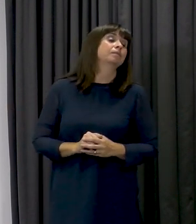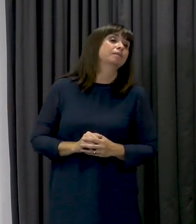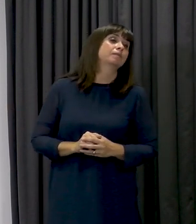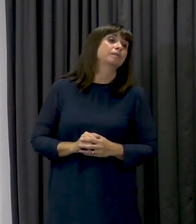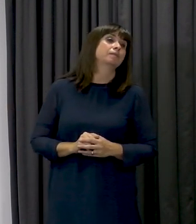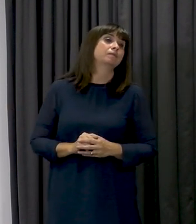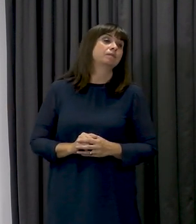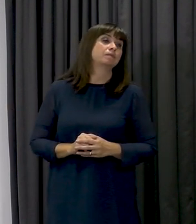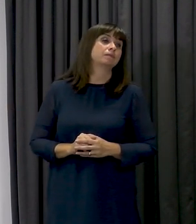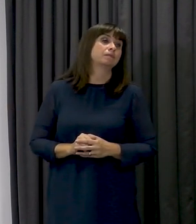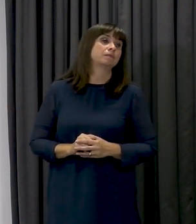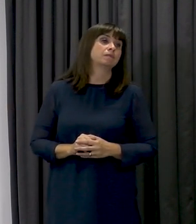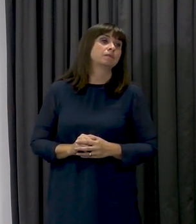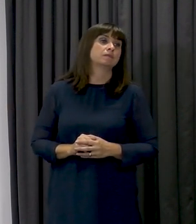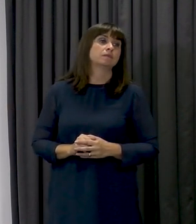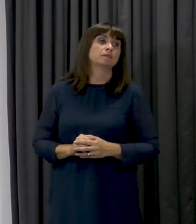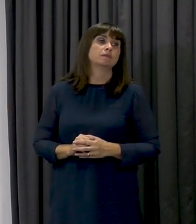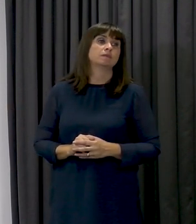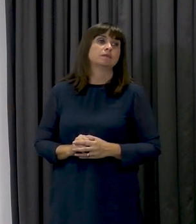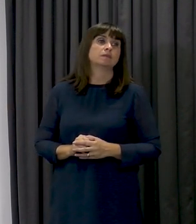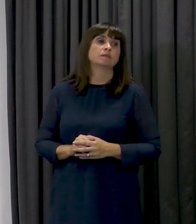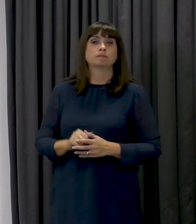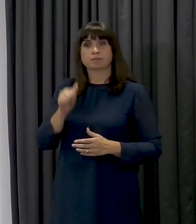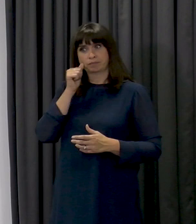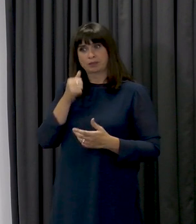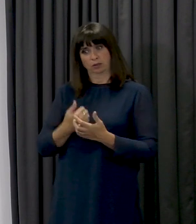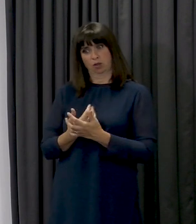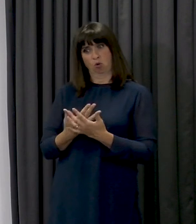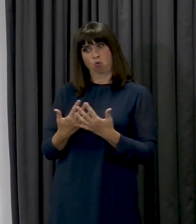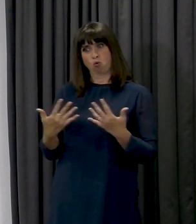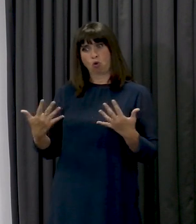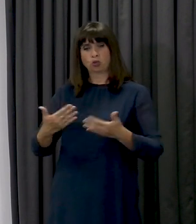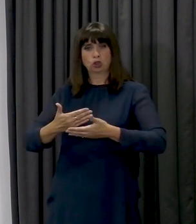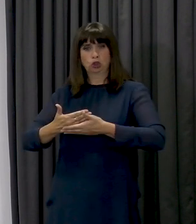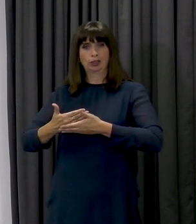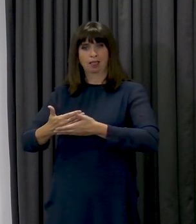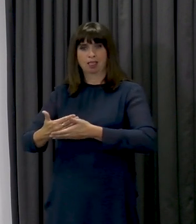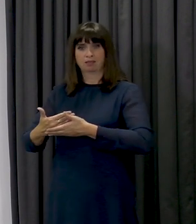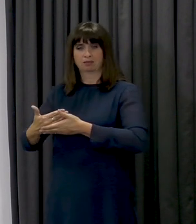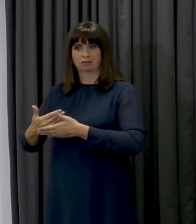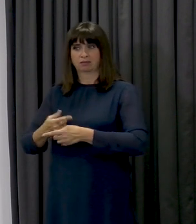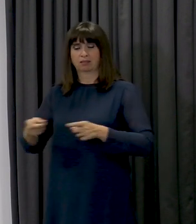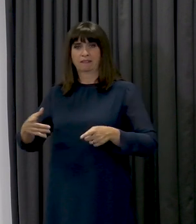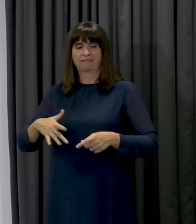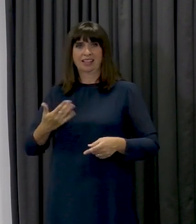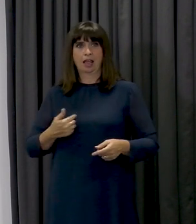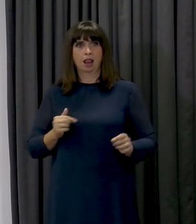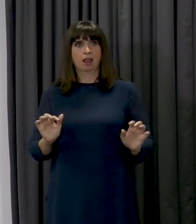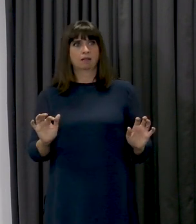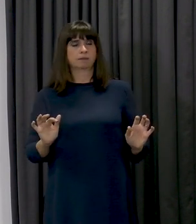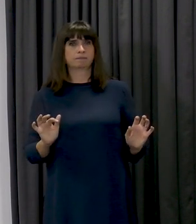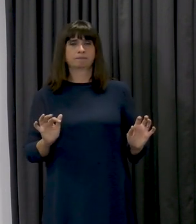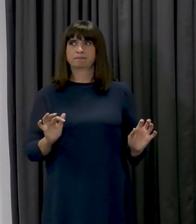of the issues with people shielding, I've spoken to quite a number over the course of the past few months, and they feel a social pressure.